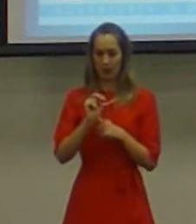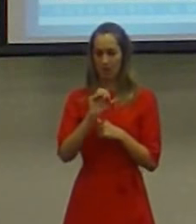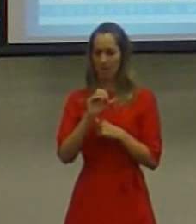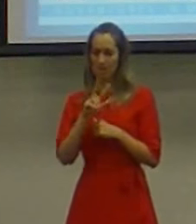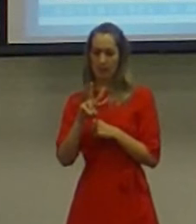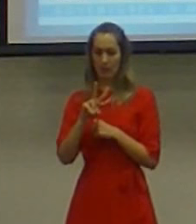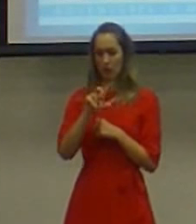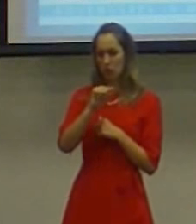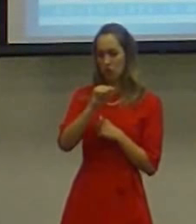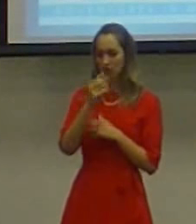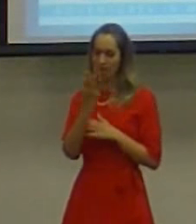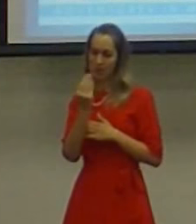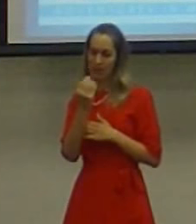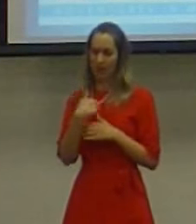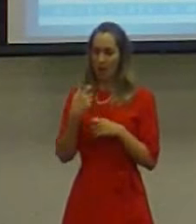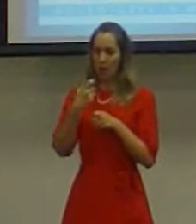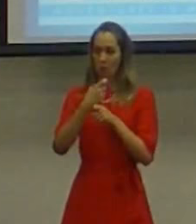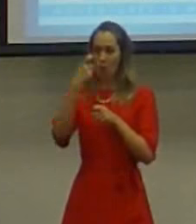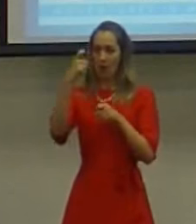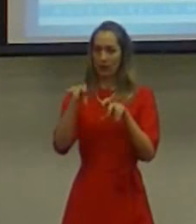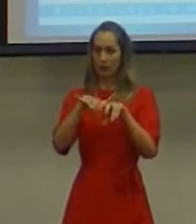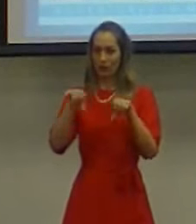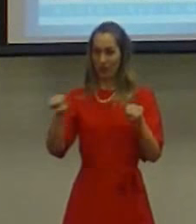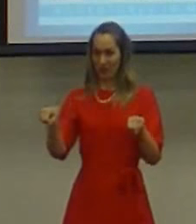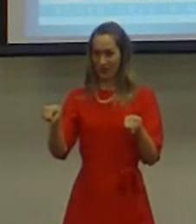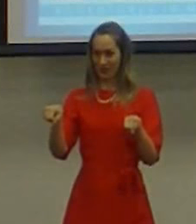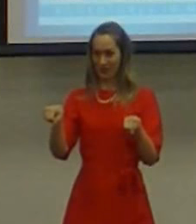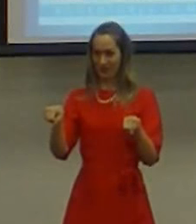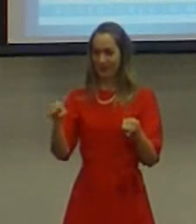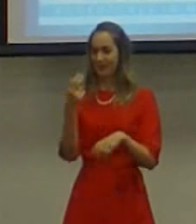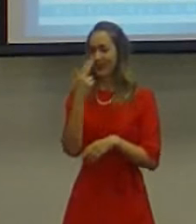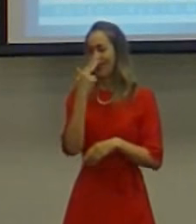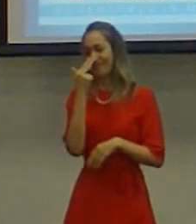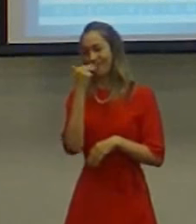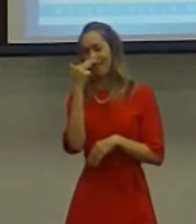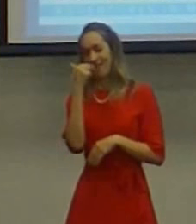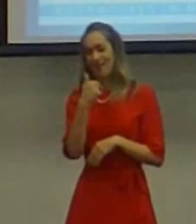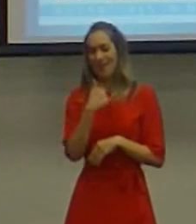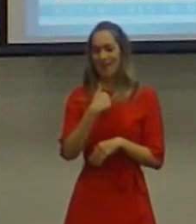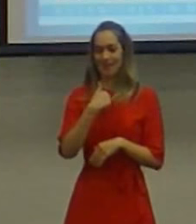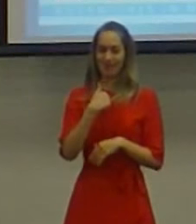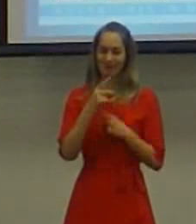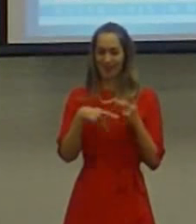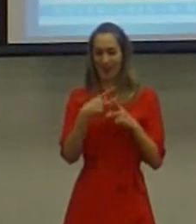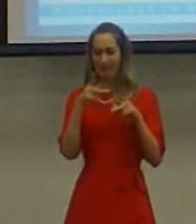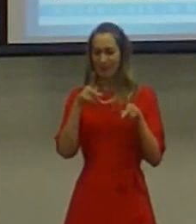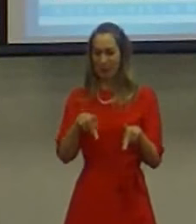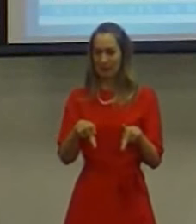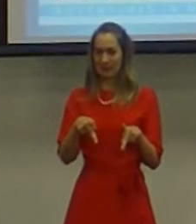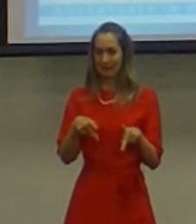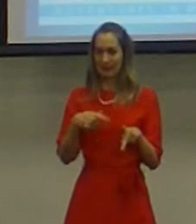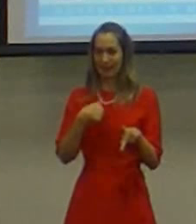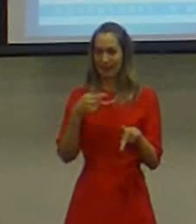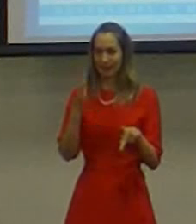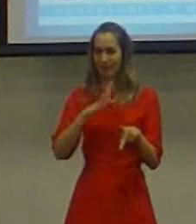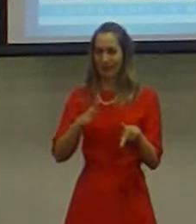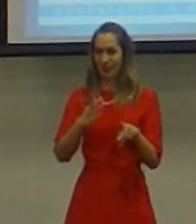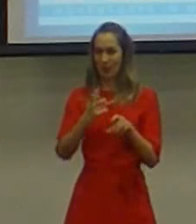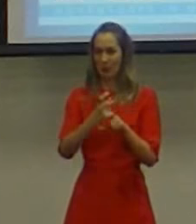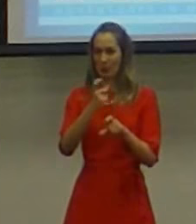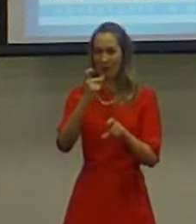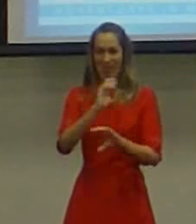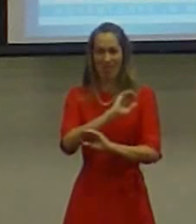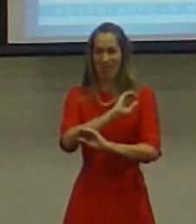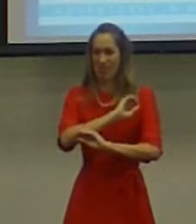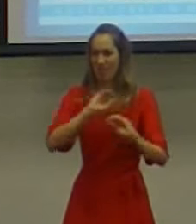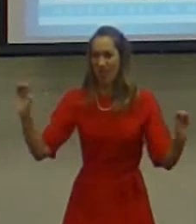I won a scholarship. And it's funny because I'm the kind of person that never wins a scholarship or a raffle or